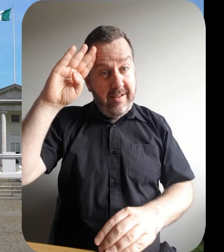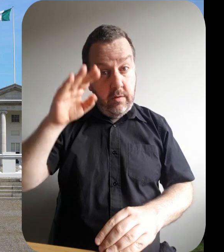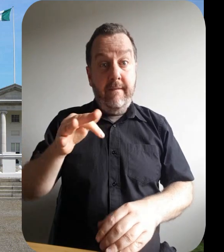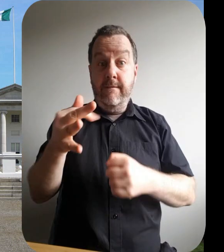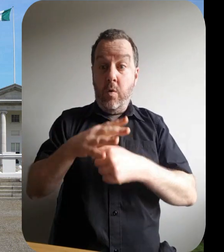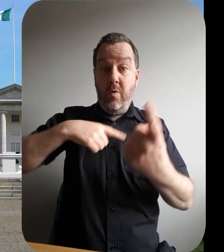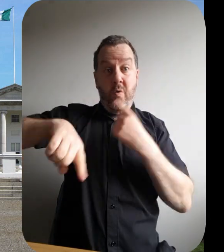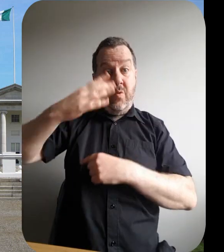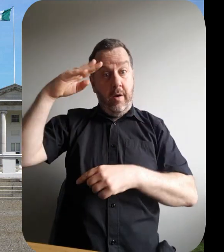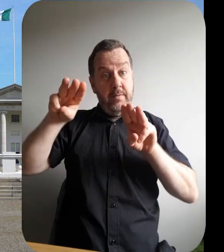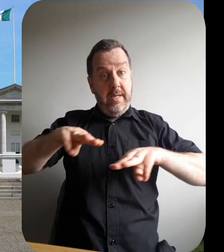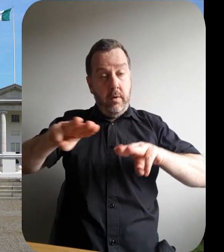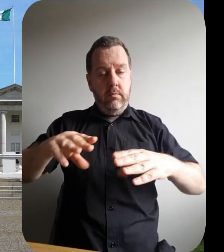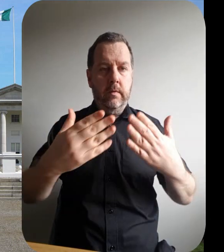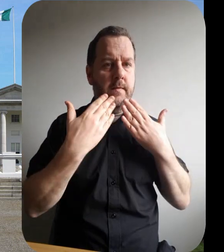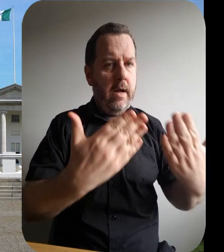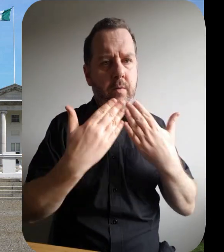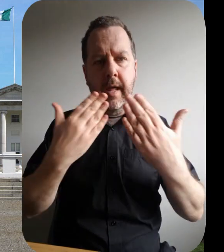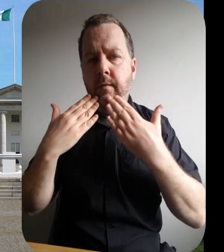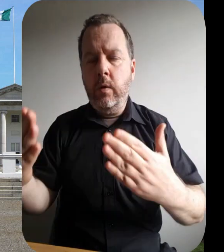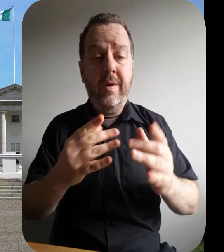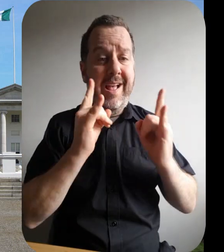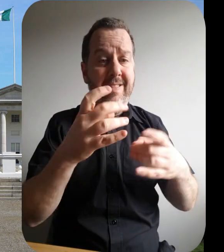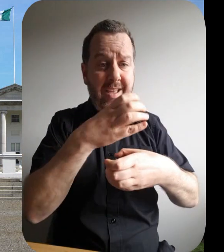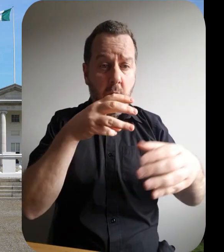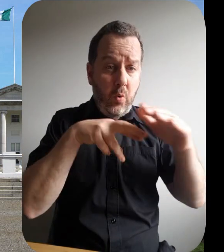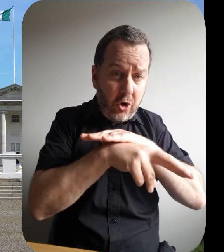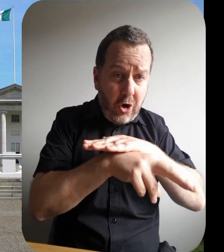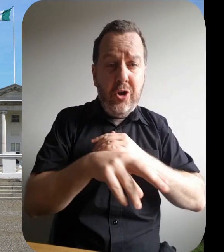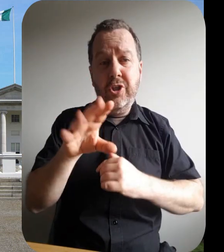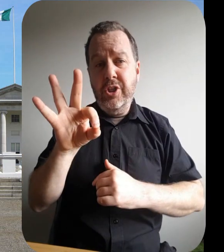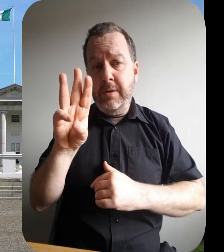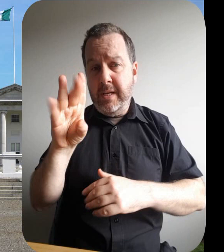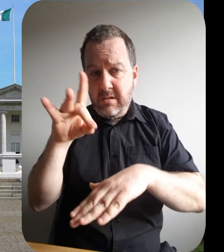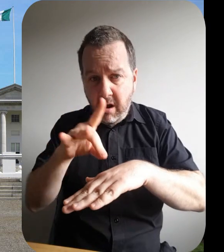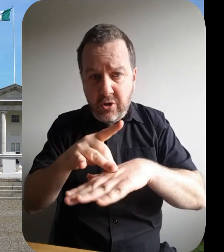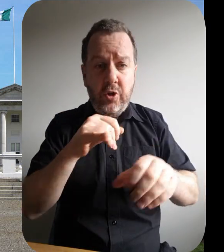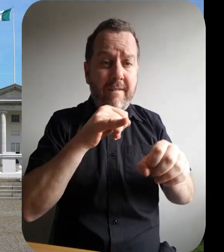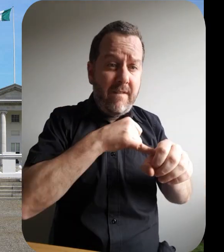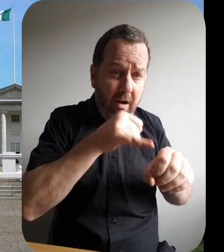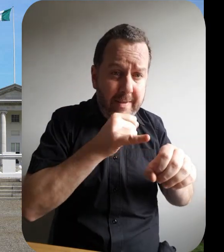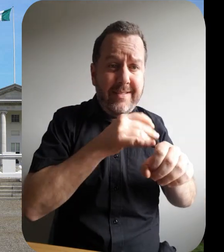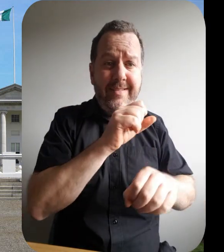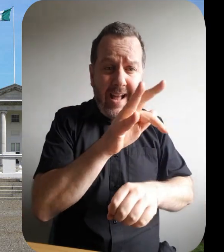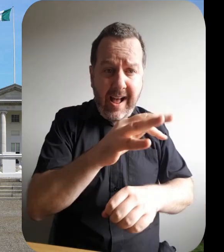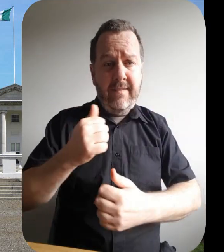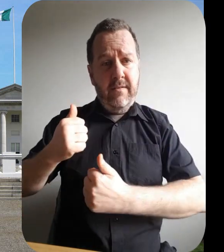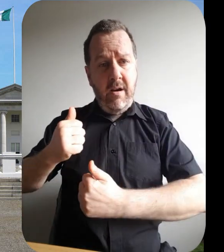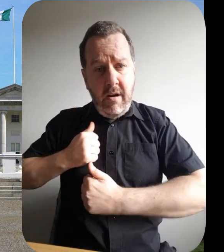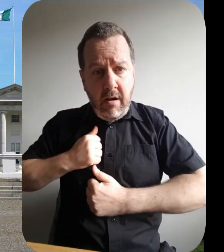behalf of the Irish people, to our healthcare workers, GPs, pharmacists and their